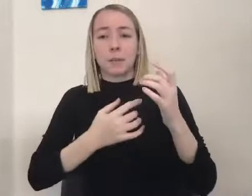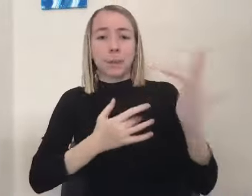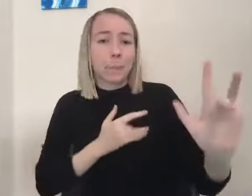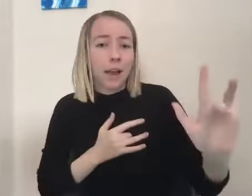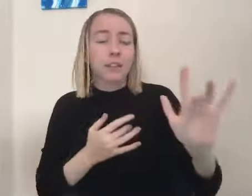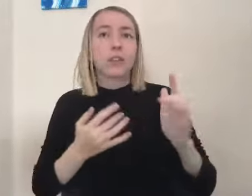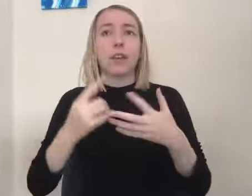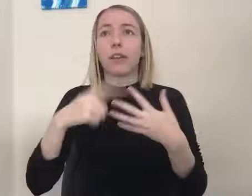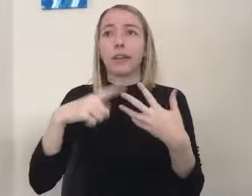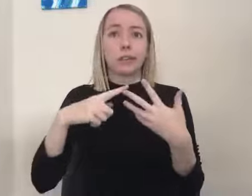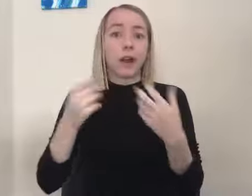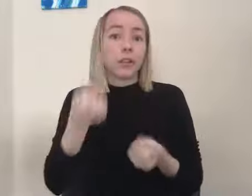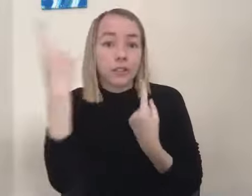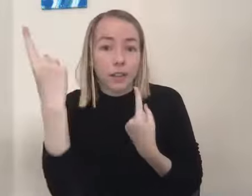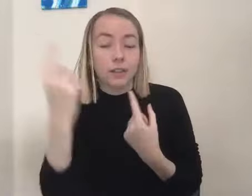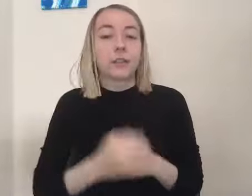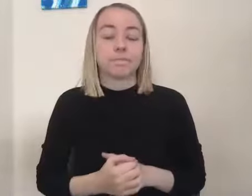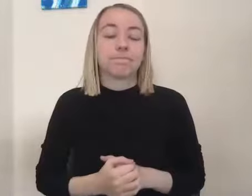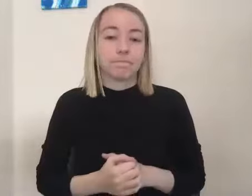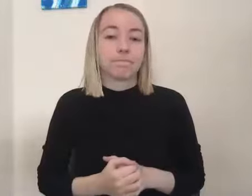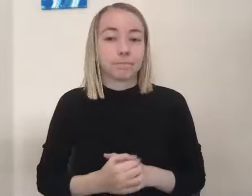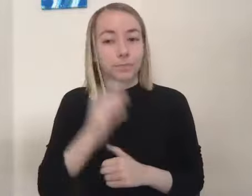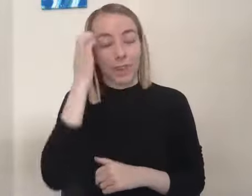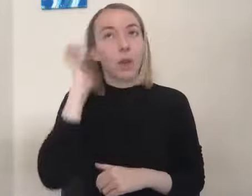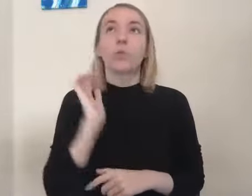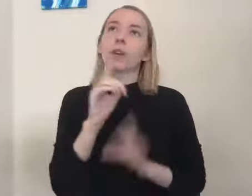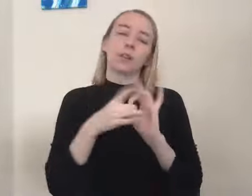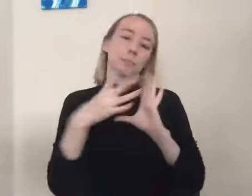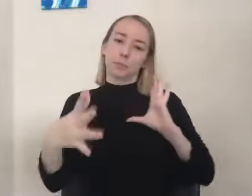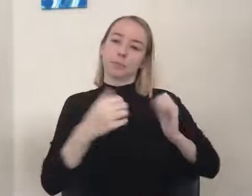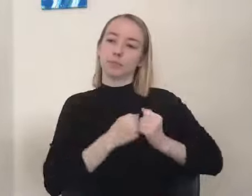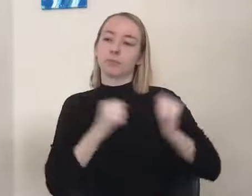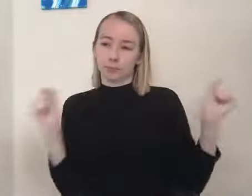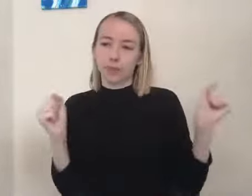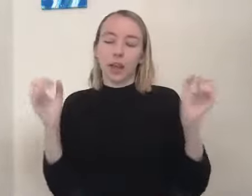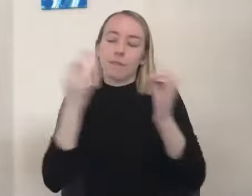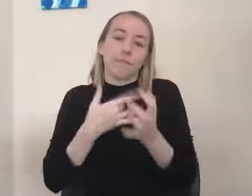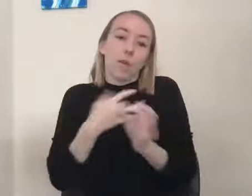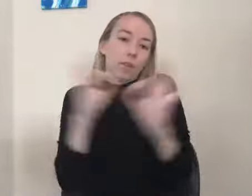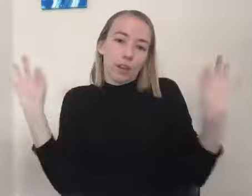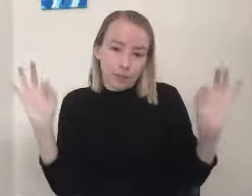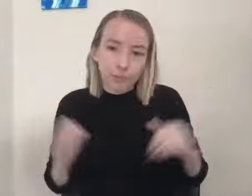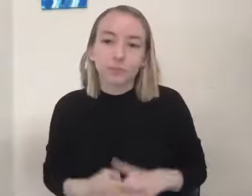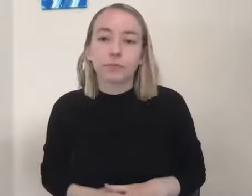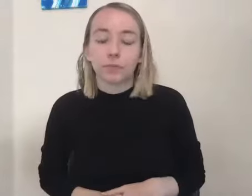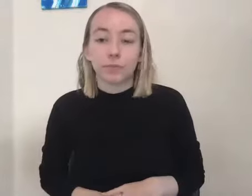and the negative and the playing God, I'm only a winner if I apply the love, the understanding, the compassion, the forgiveness. Forgiveness